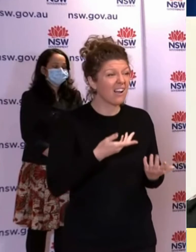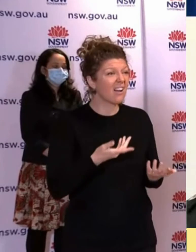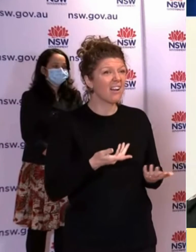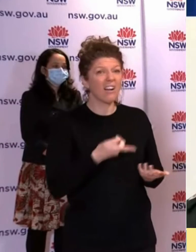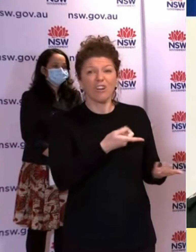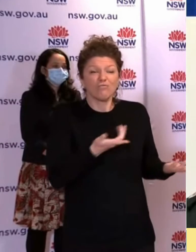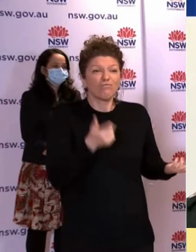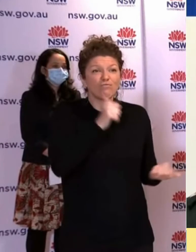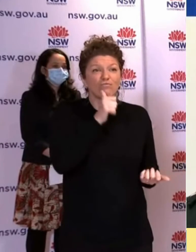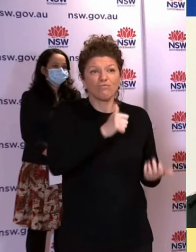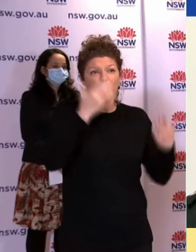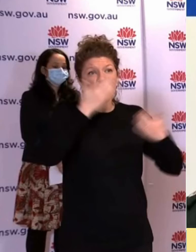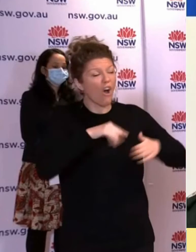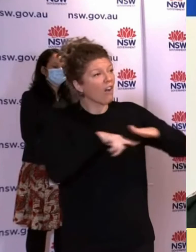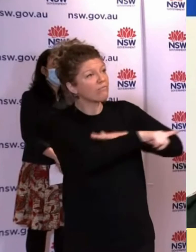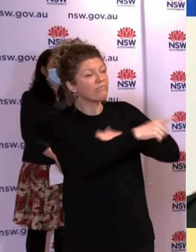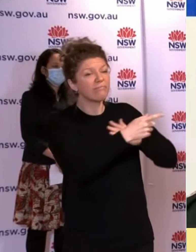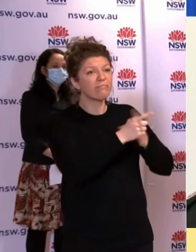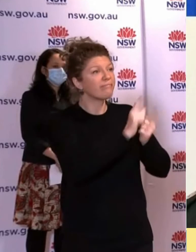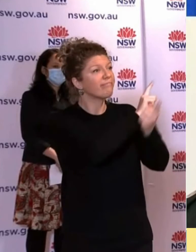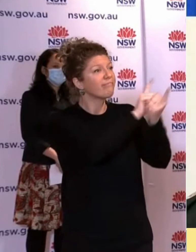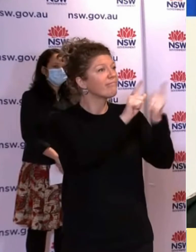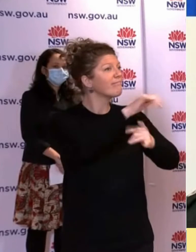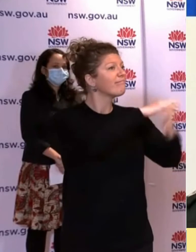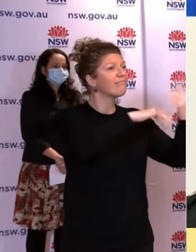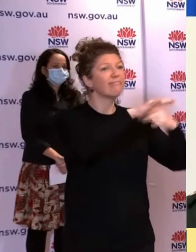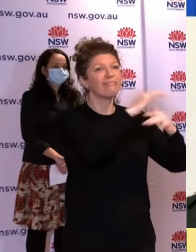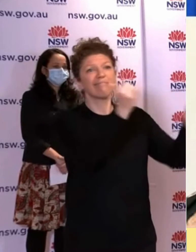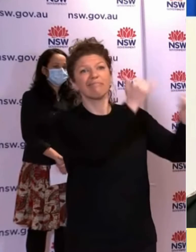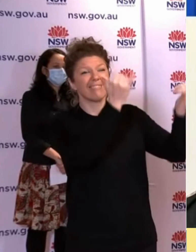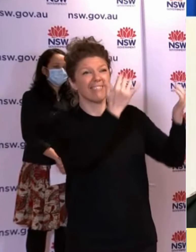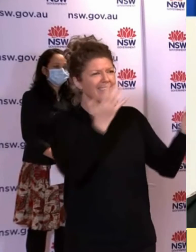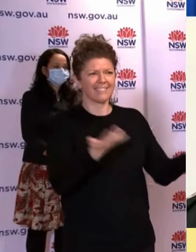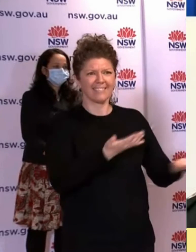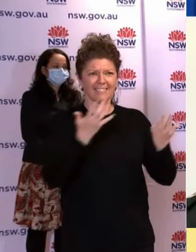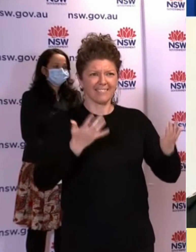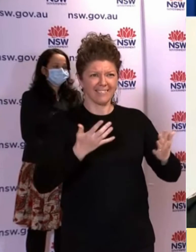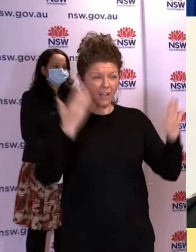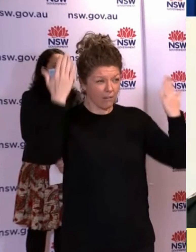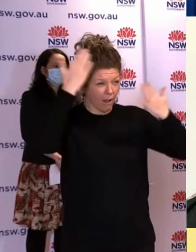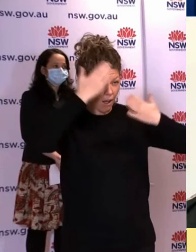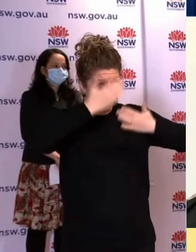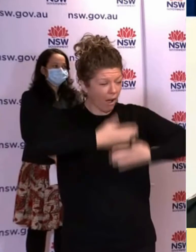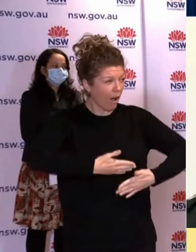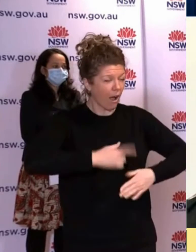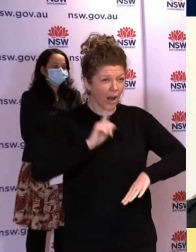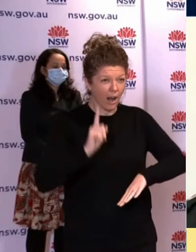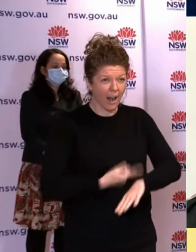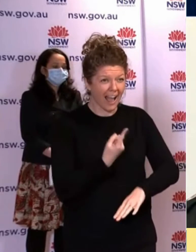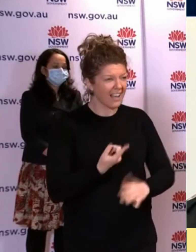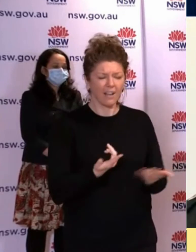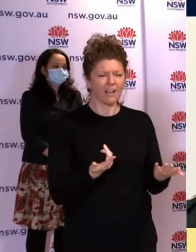to leave their home and go about various engagements and activities through all hours of the night. And this curfew